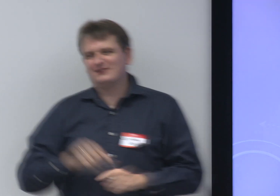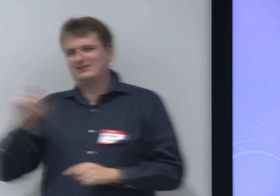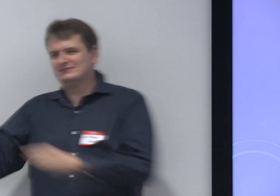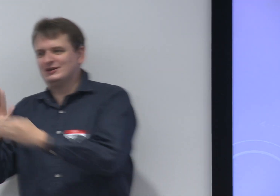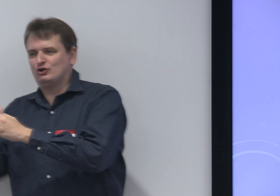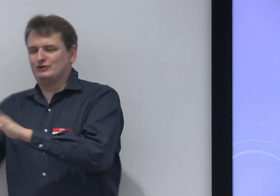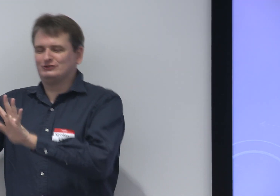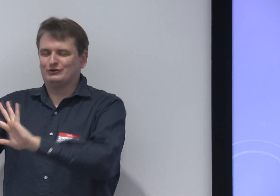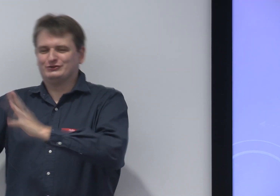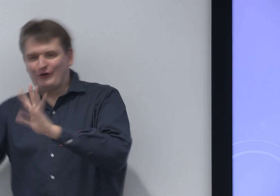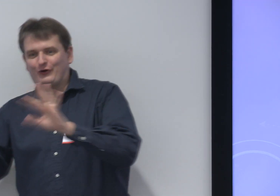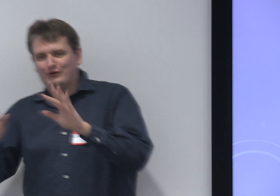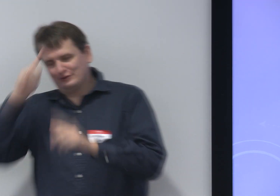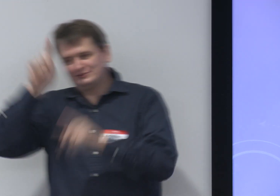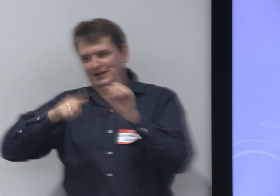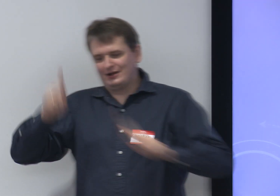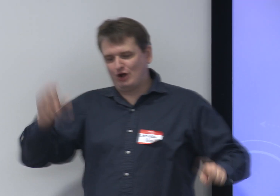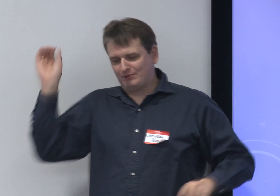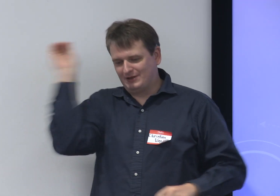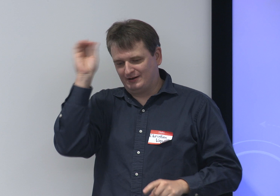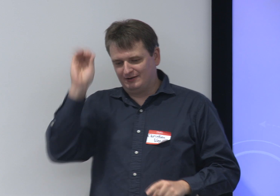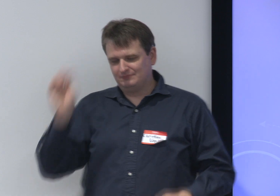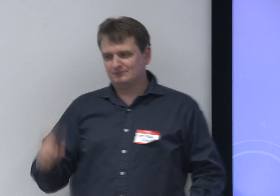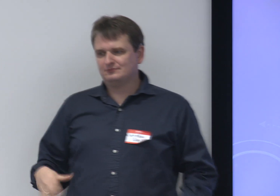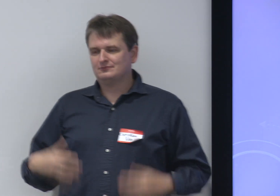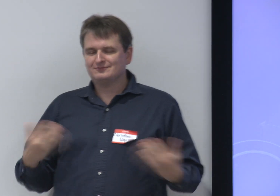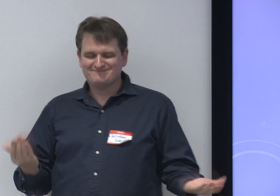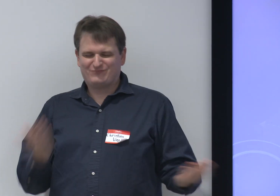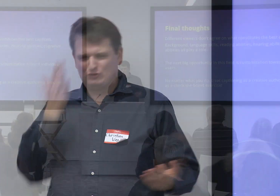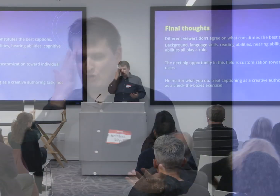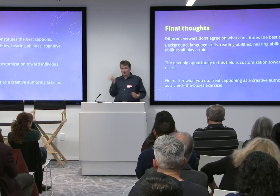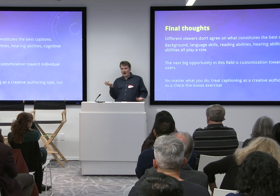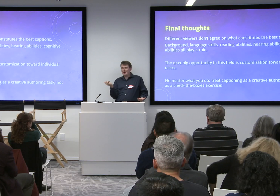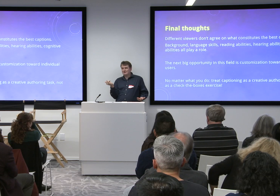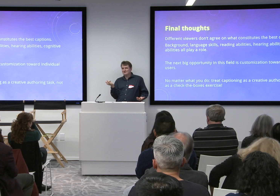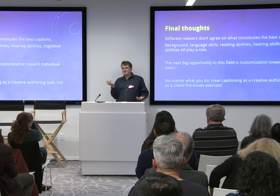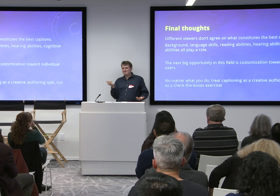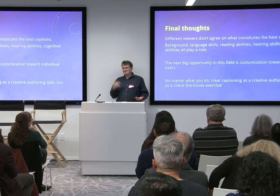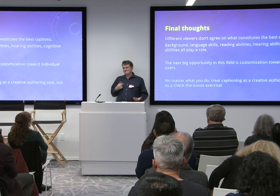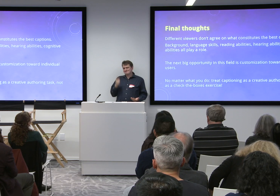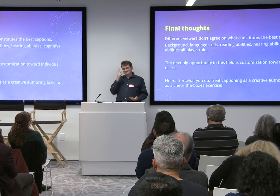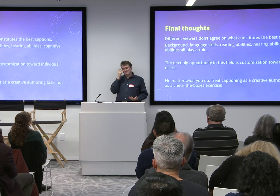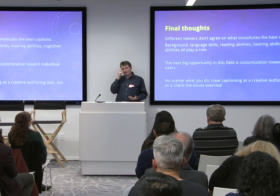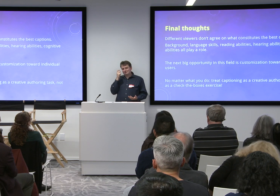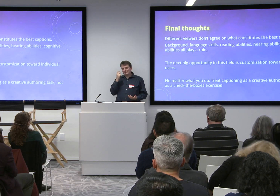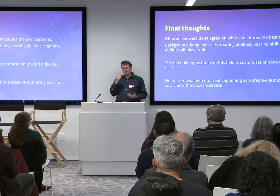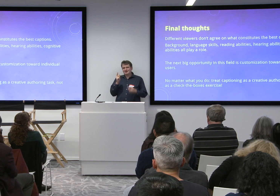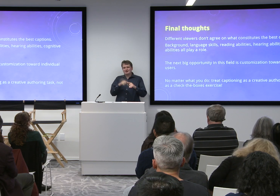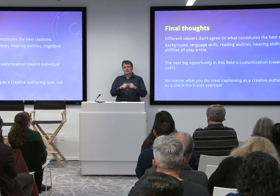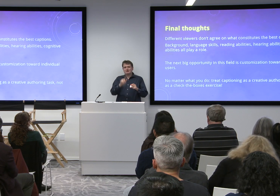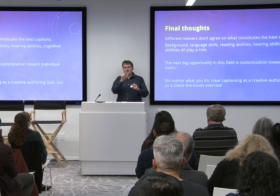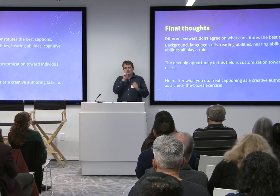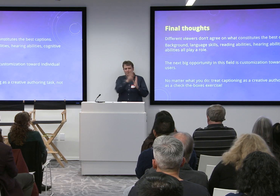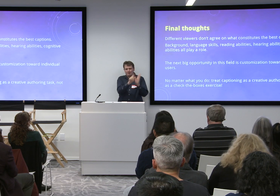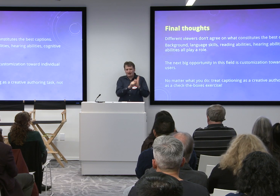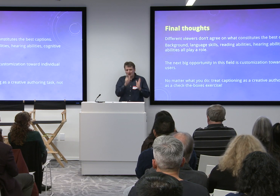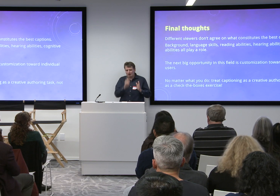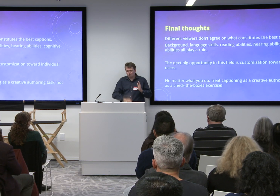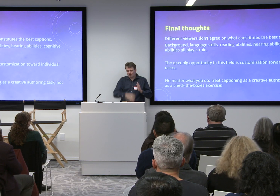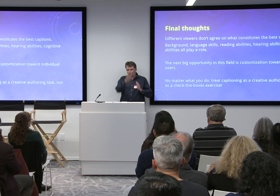most outstanding and the other was the worst. They do have a variety of opinions. And of course, you know why? I suspect it's because